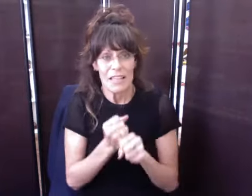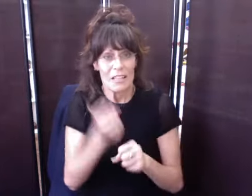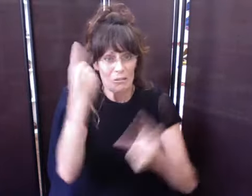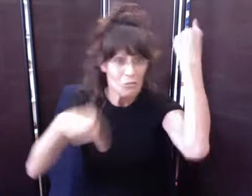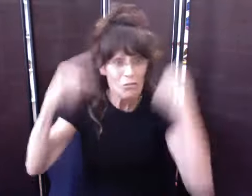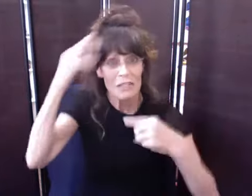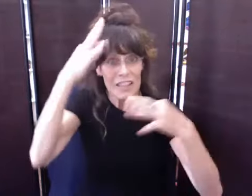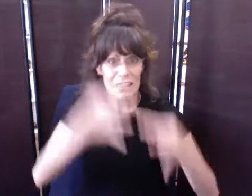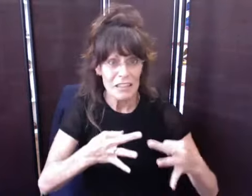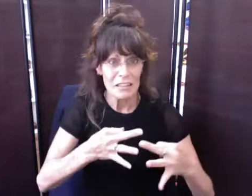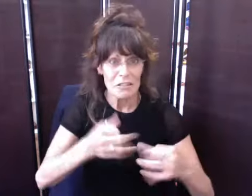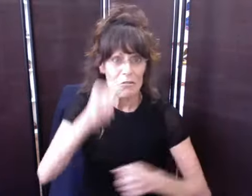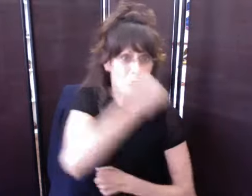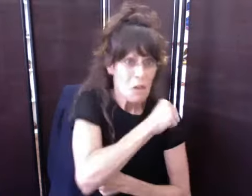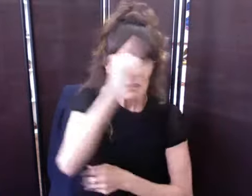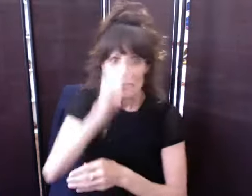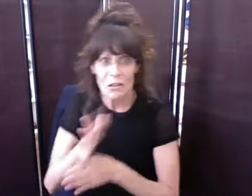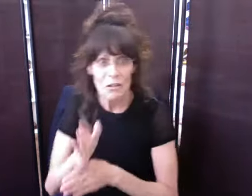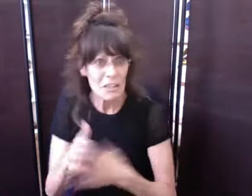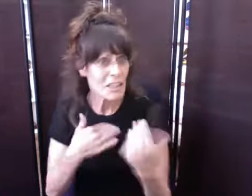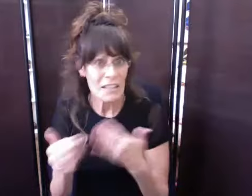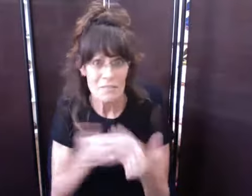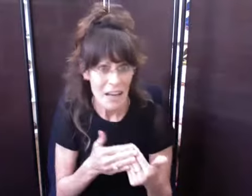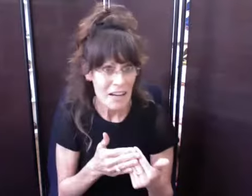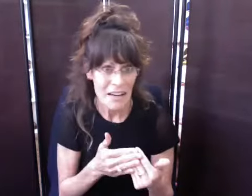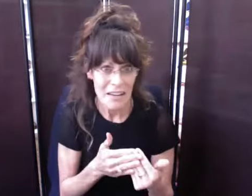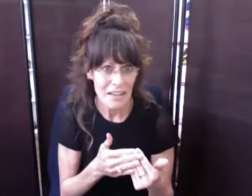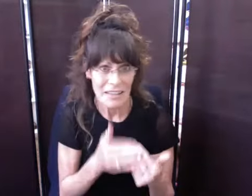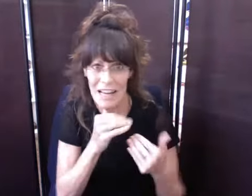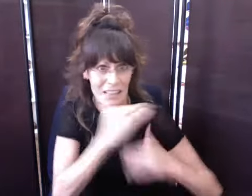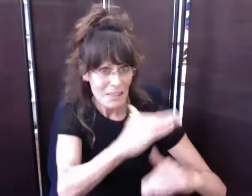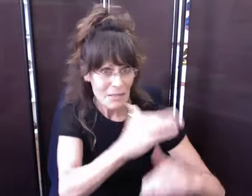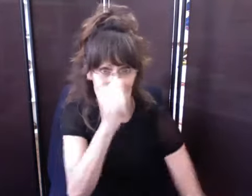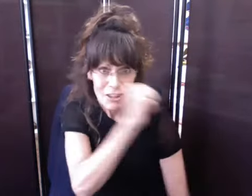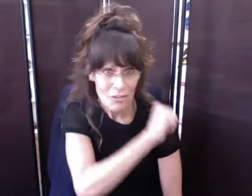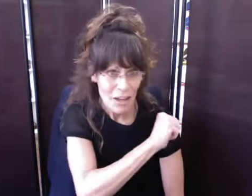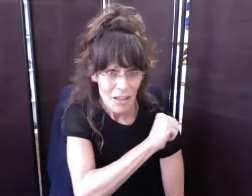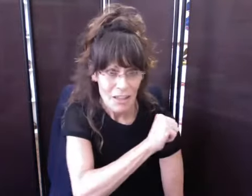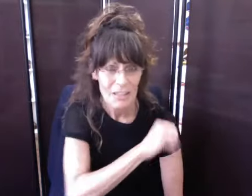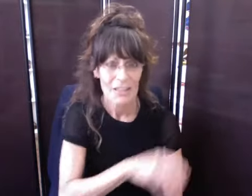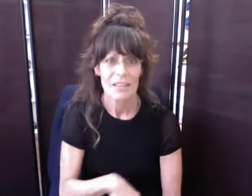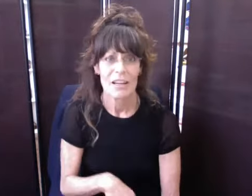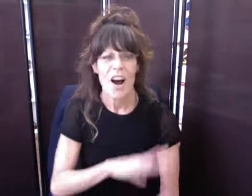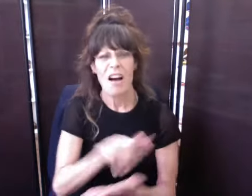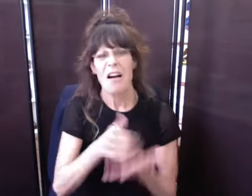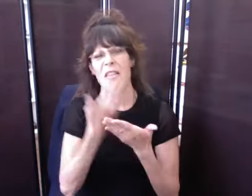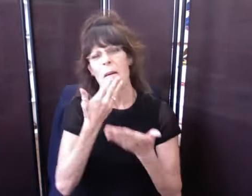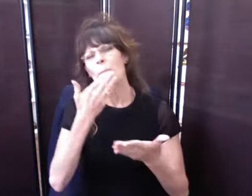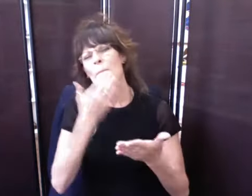sober, not just drunk or sober. All the bad results of those crazy decisions are making knots in